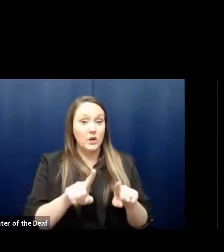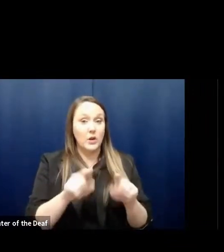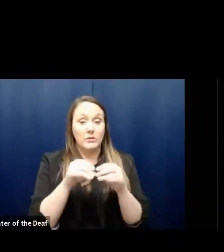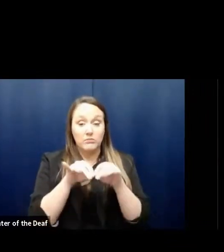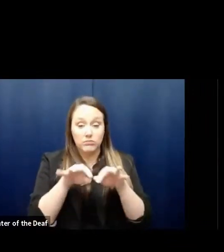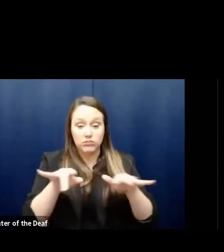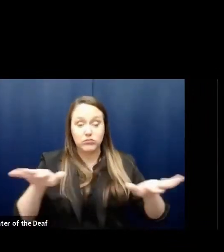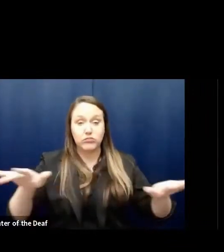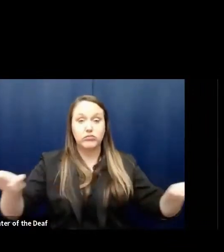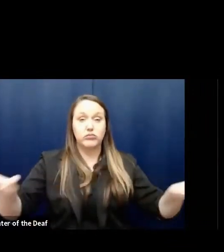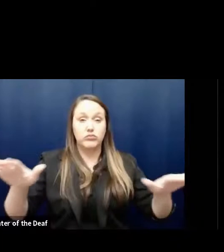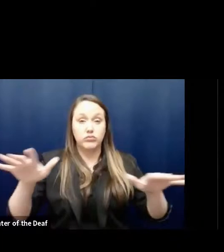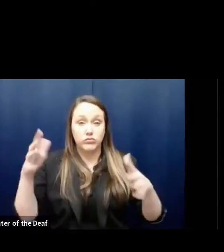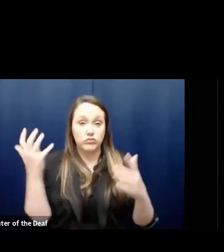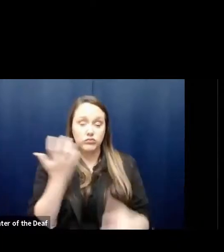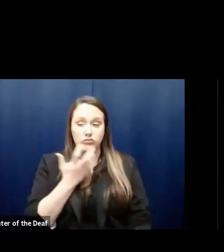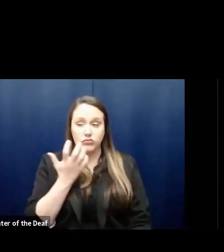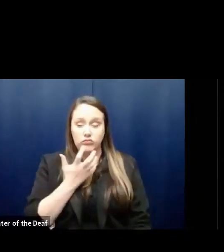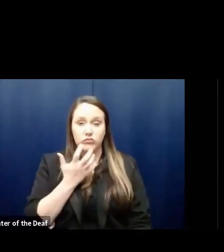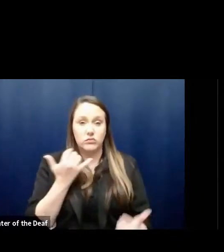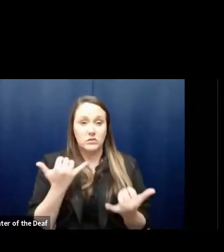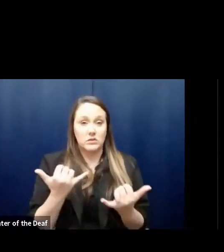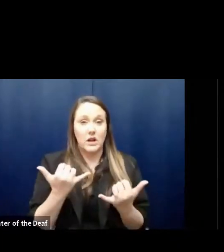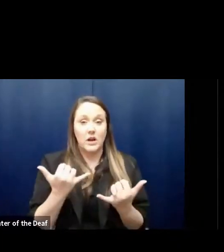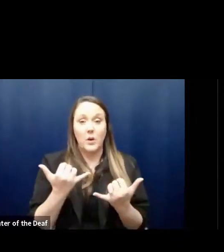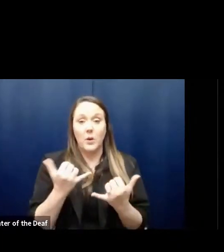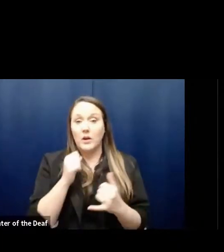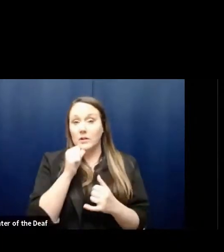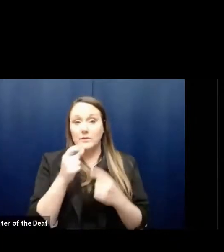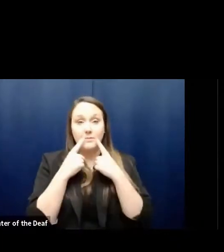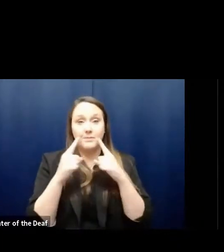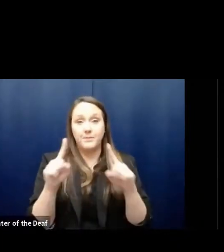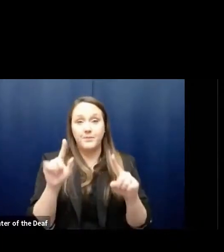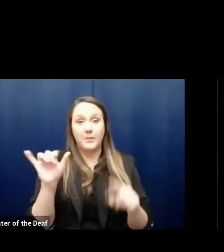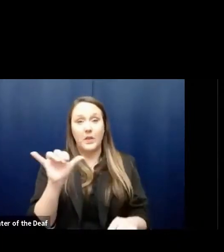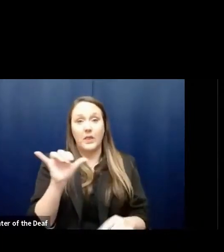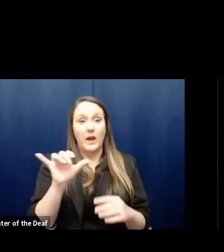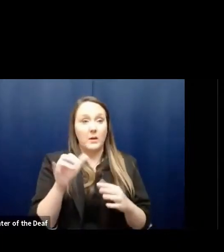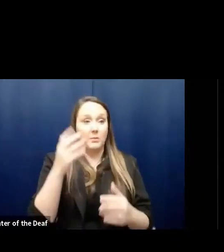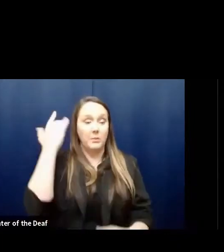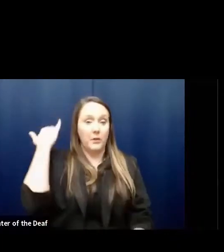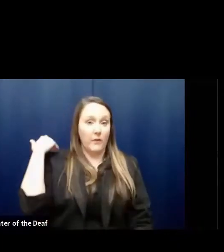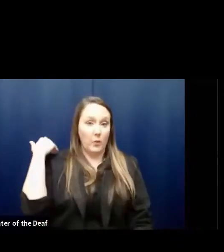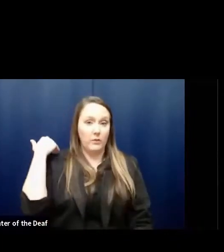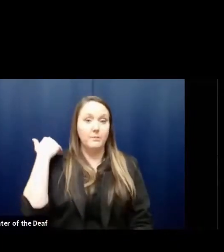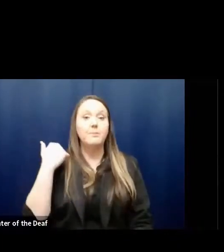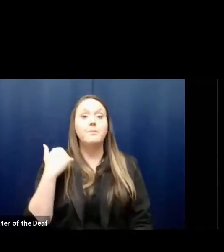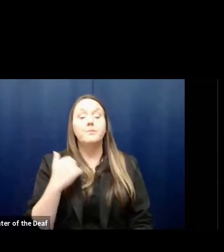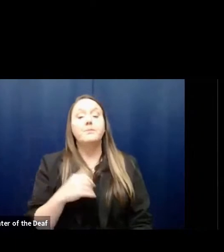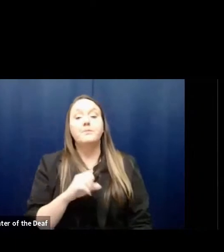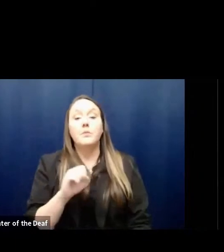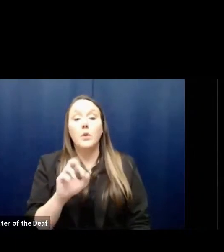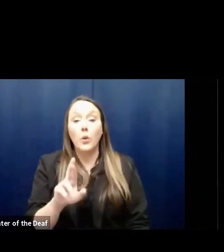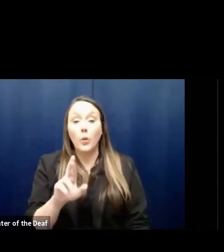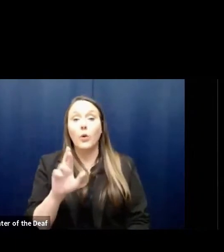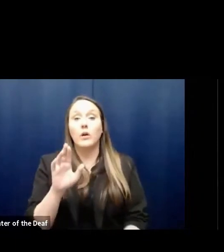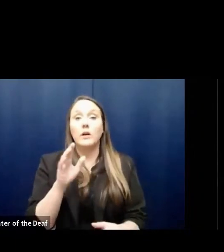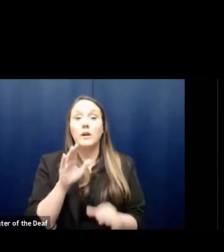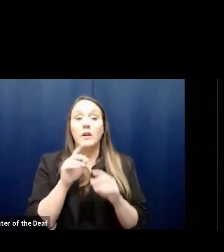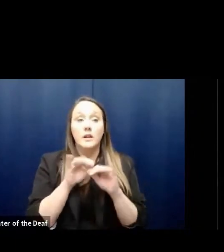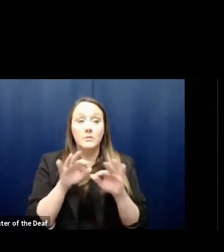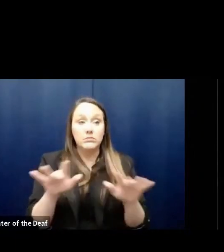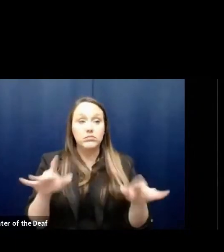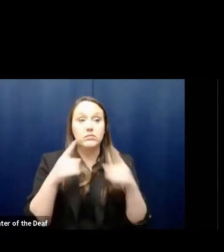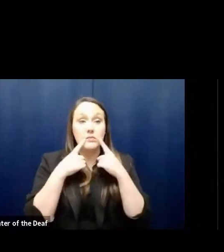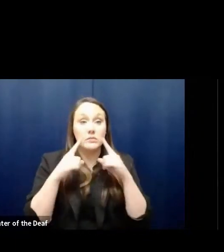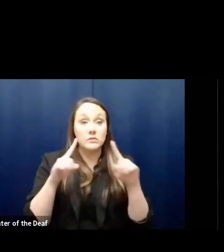transmission like we have now is not as effective as it was earlier in this pandemic or as it is when we are managing